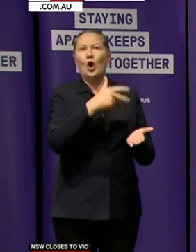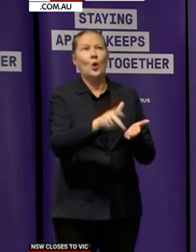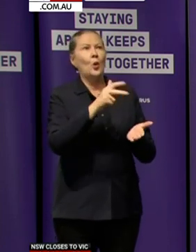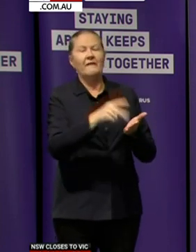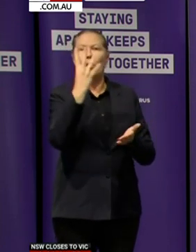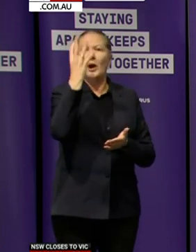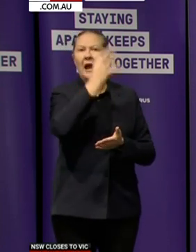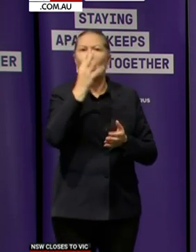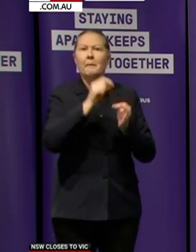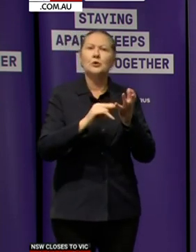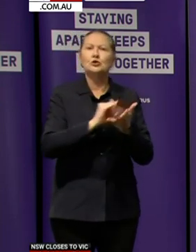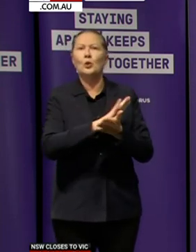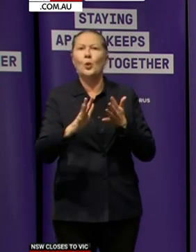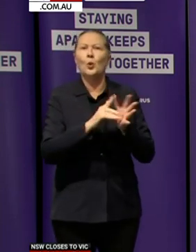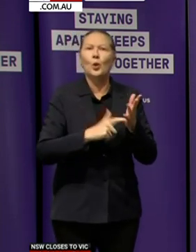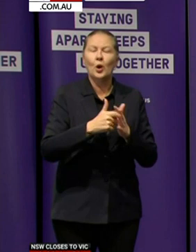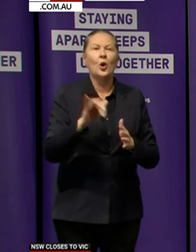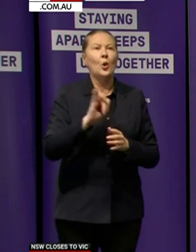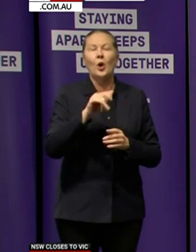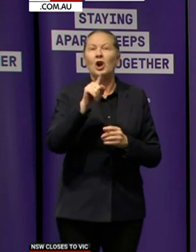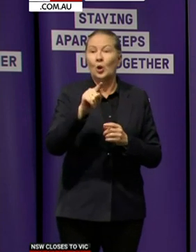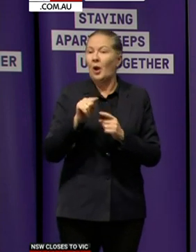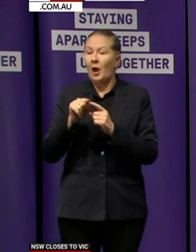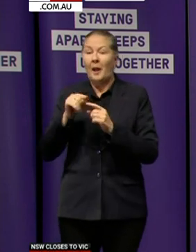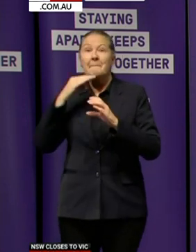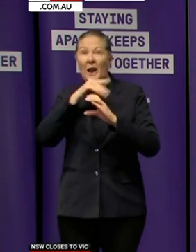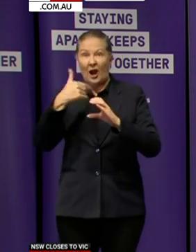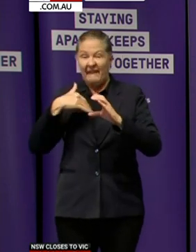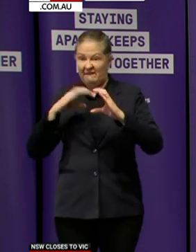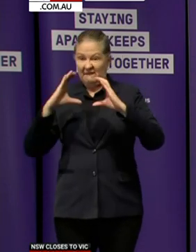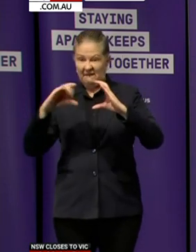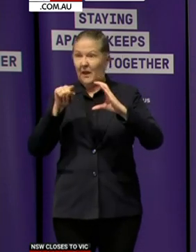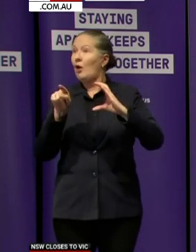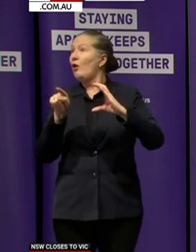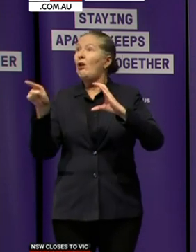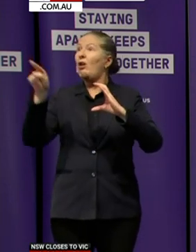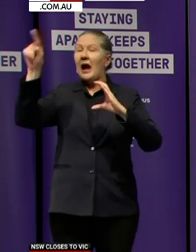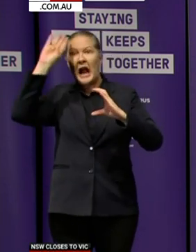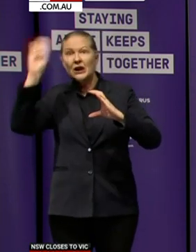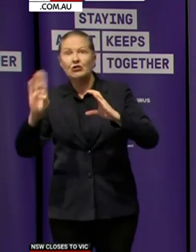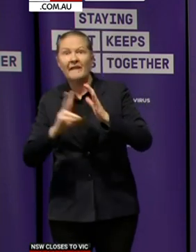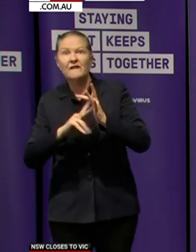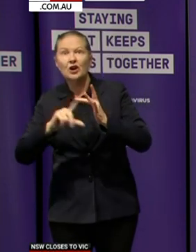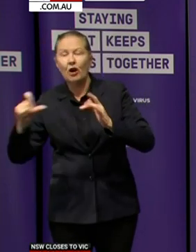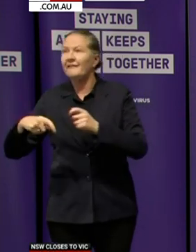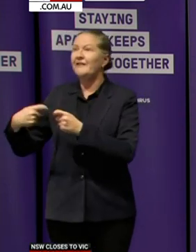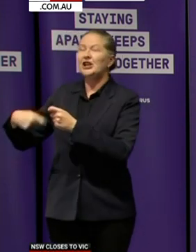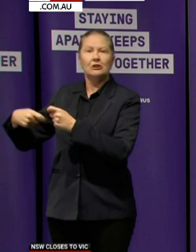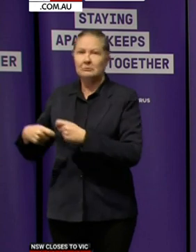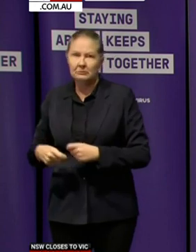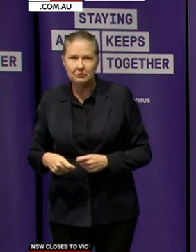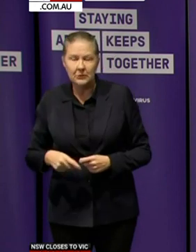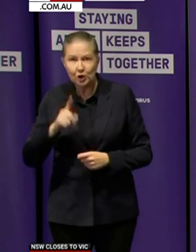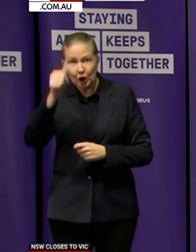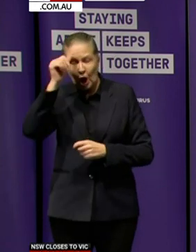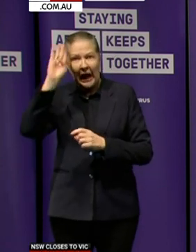fishing, again, outside the metropolitan area down into regional Victoria. Regional Victoria has very, very few